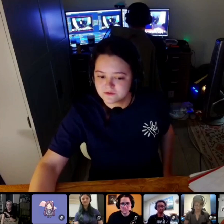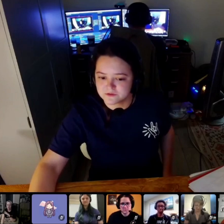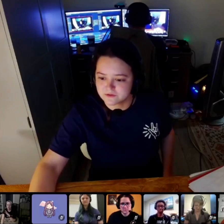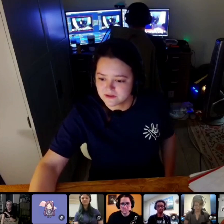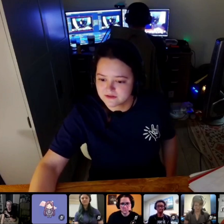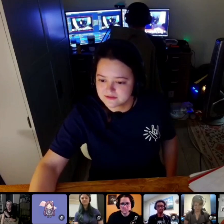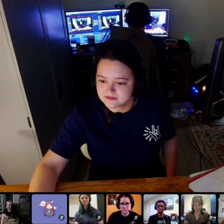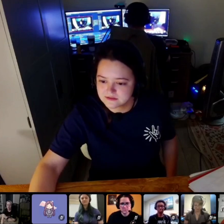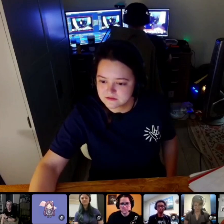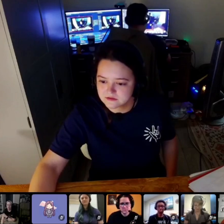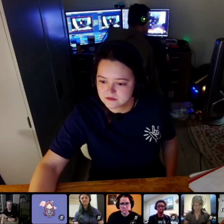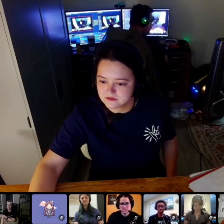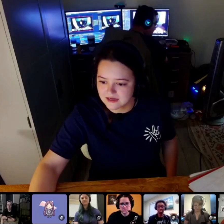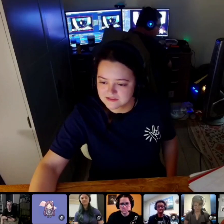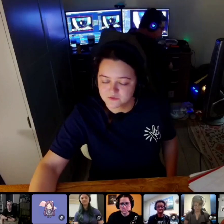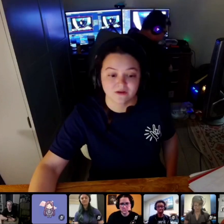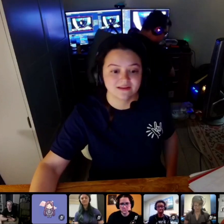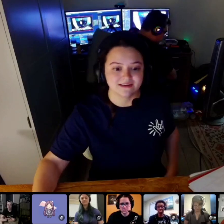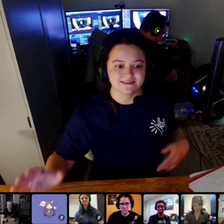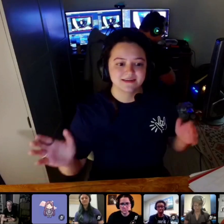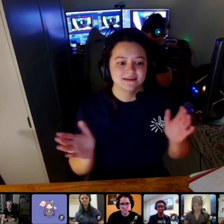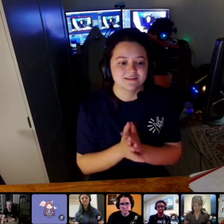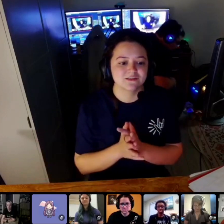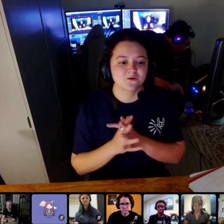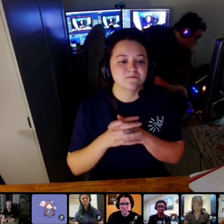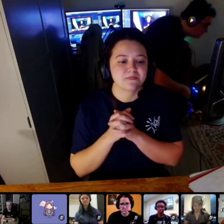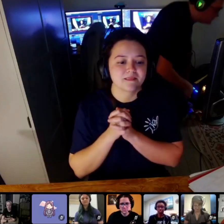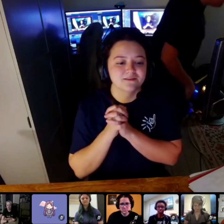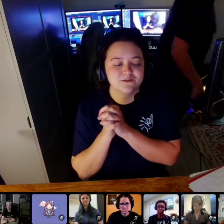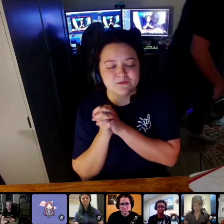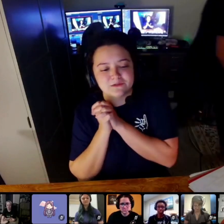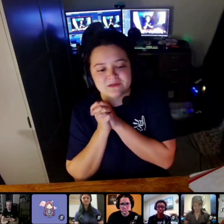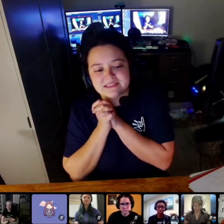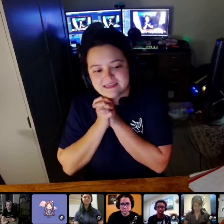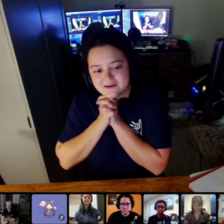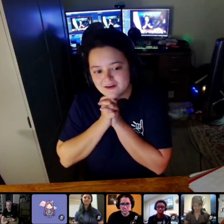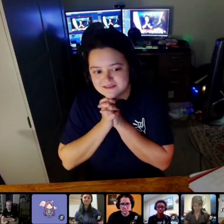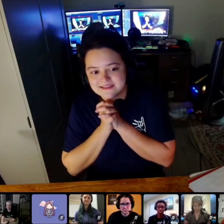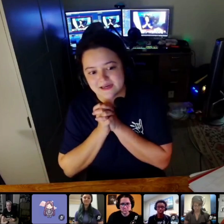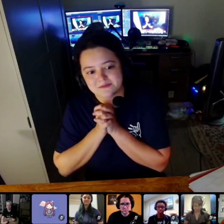Do. I think this is the last one. Yes. So, do is a concept.